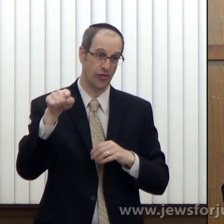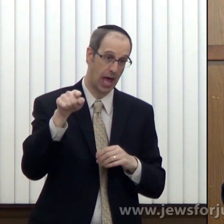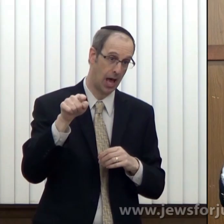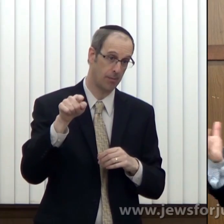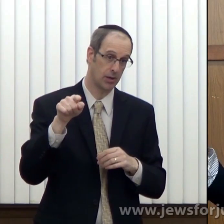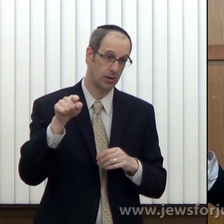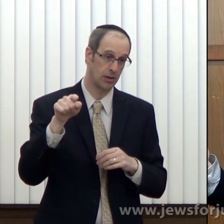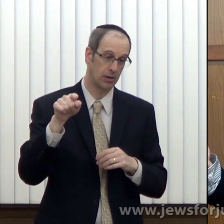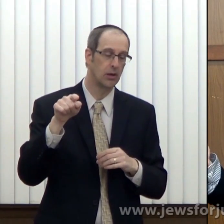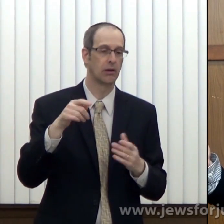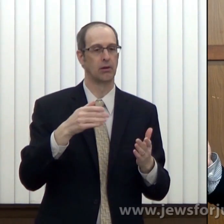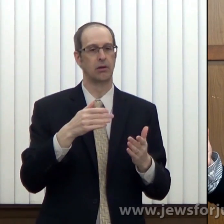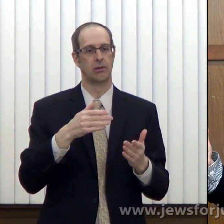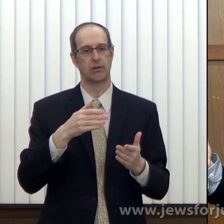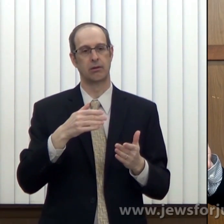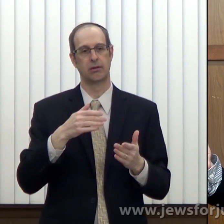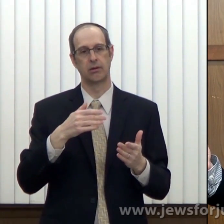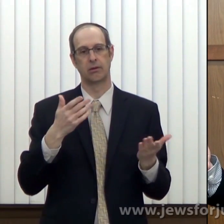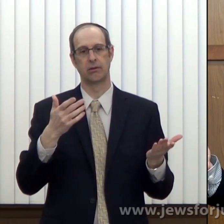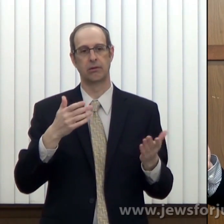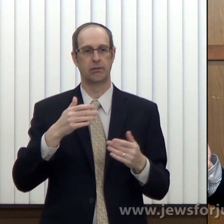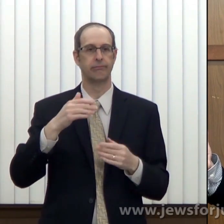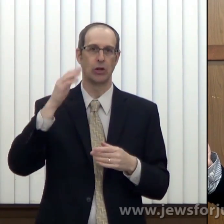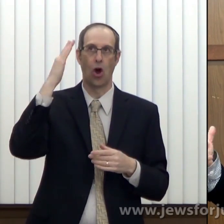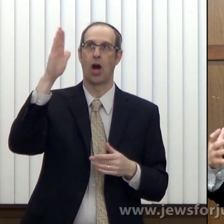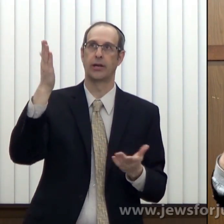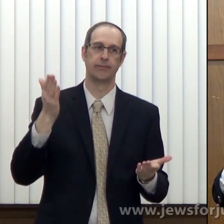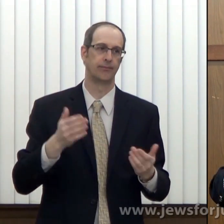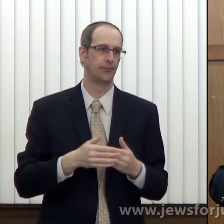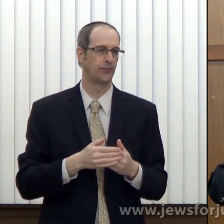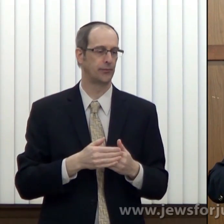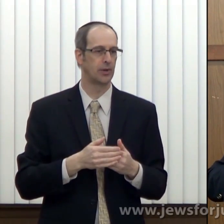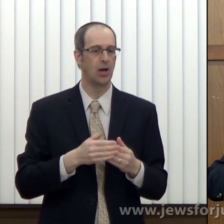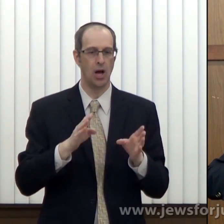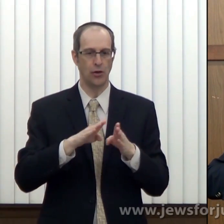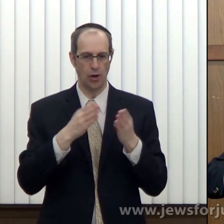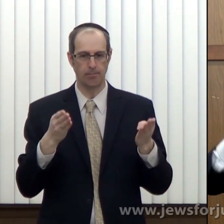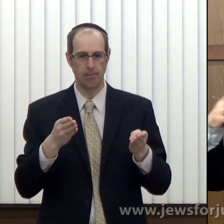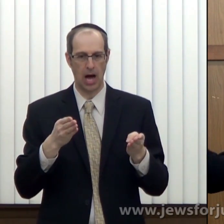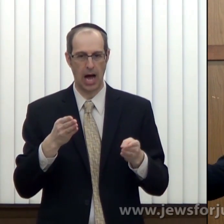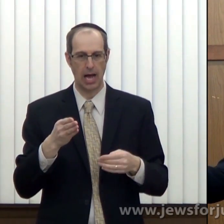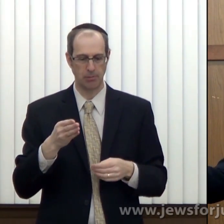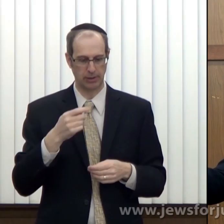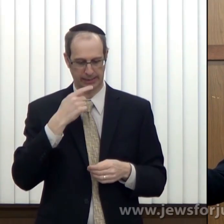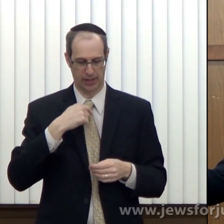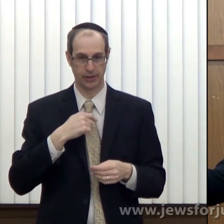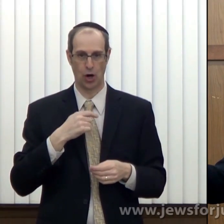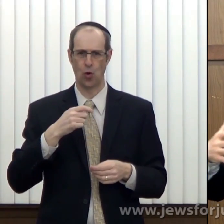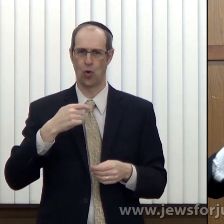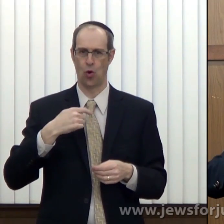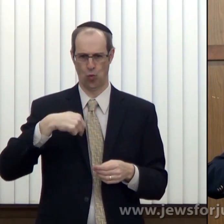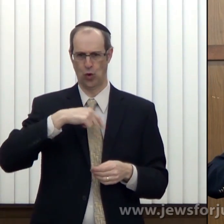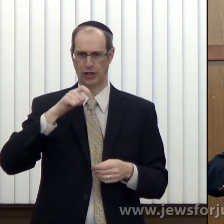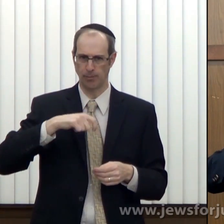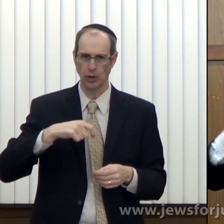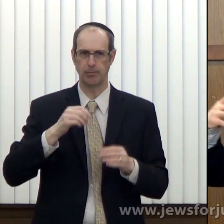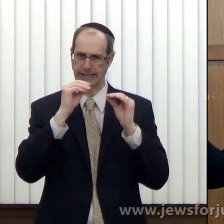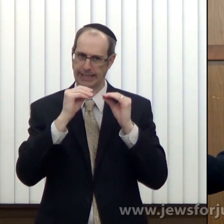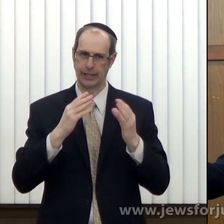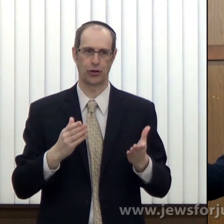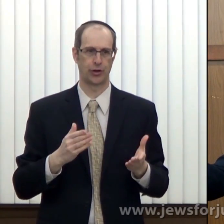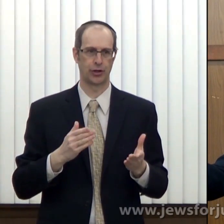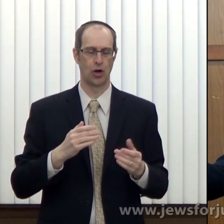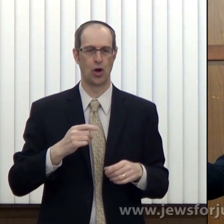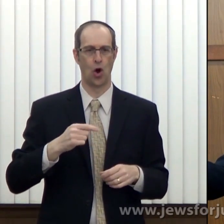It's one of the most amazing prophecies in the Bible. Again, the Bible says that we're supposed to be teachers. We're supposed to be